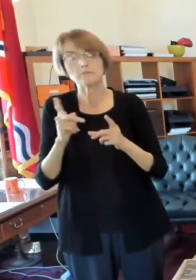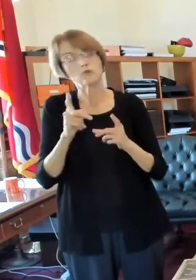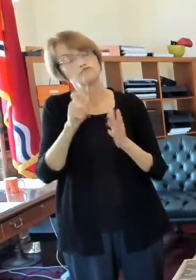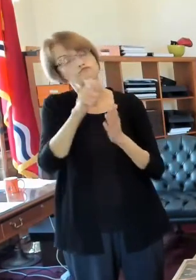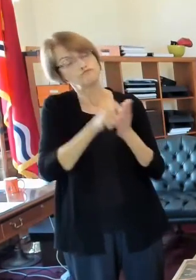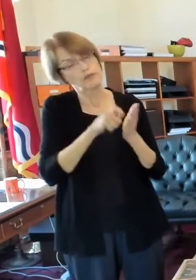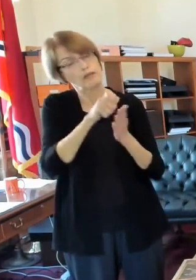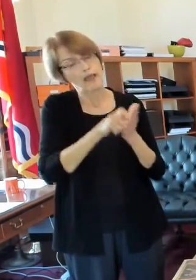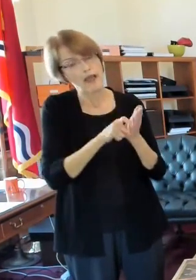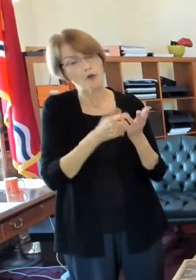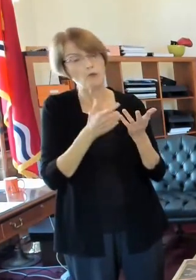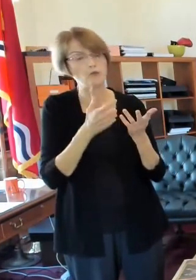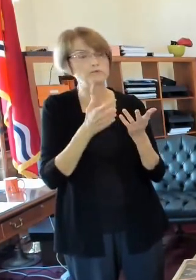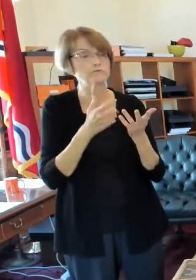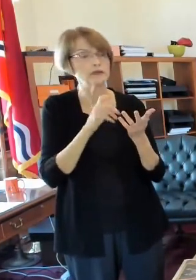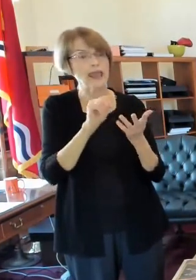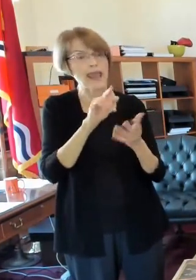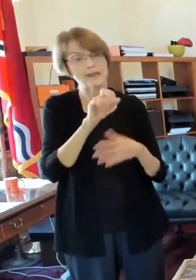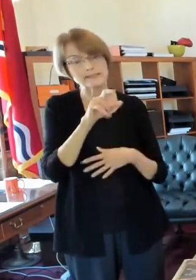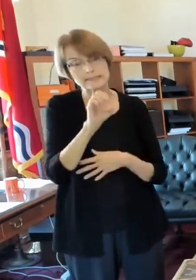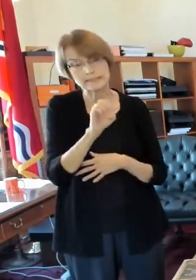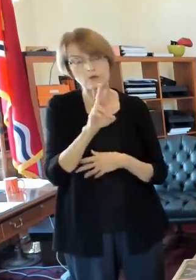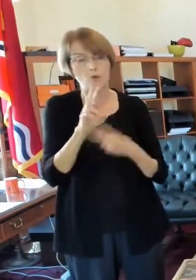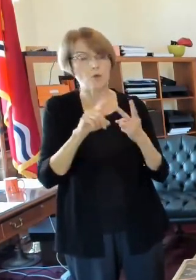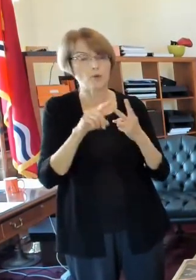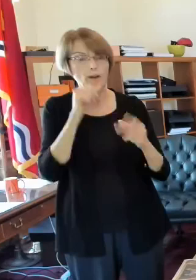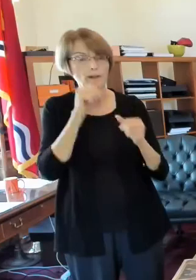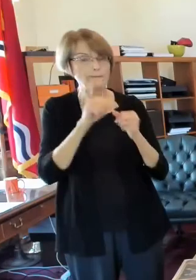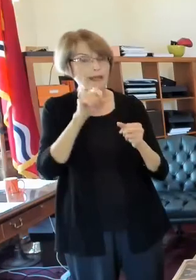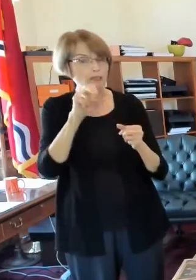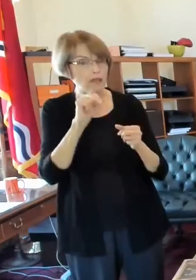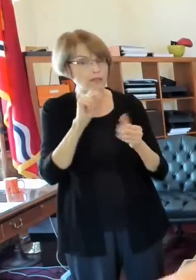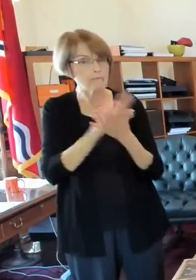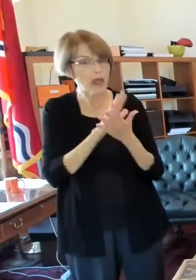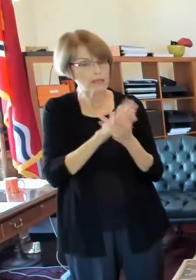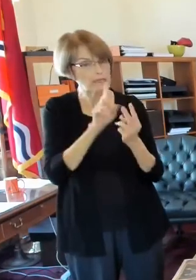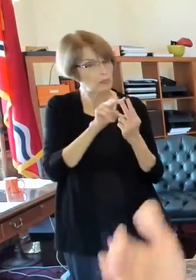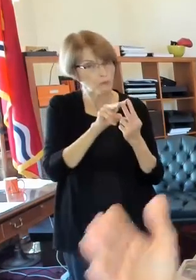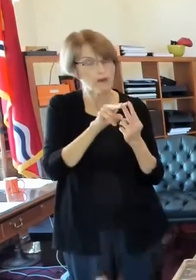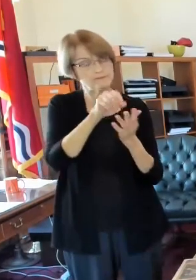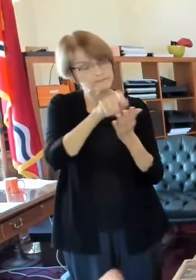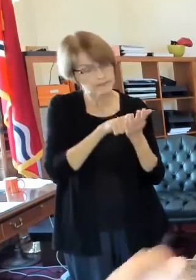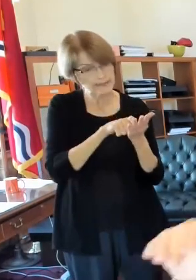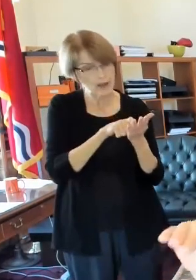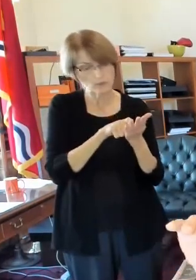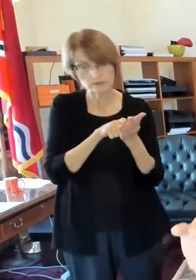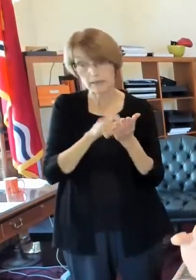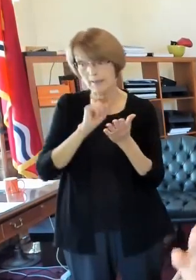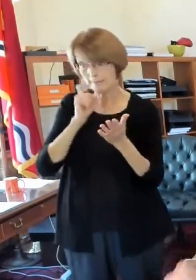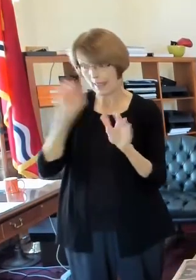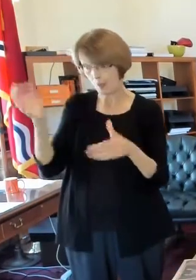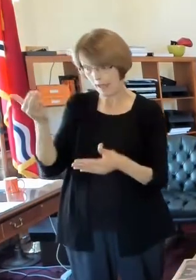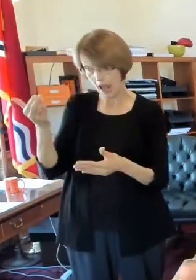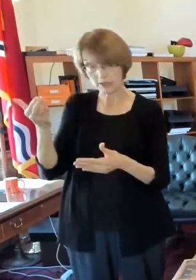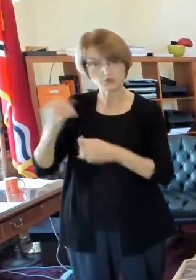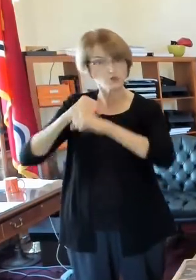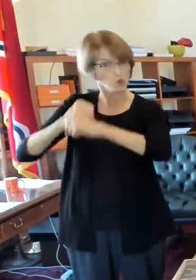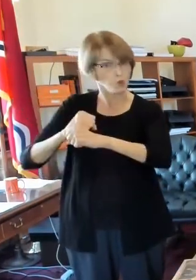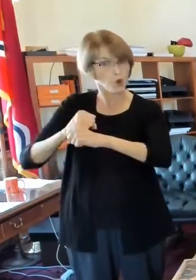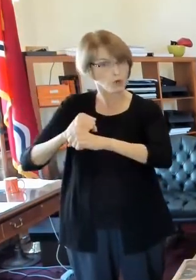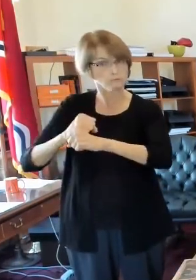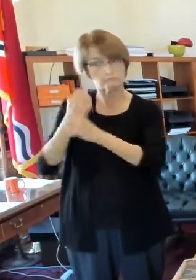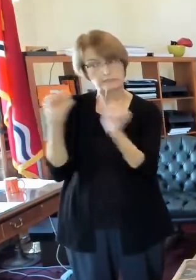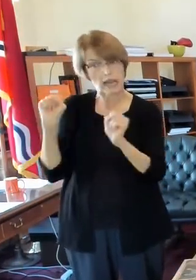their ballot, either their absentee ballot or their mail-in ballot, put it in this metal secured